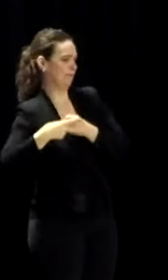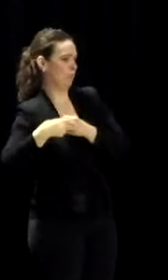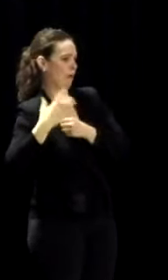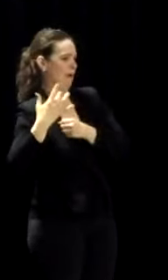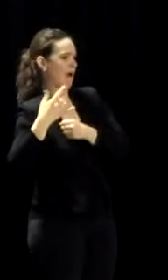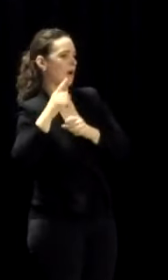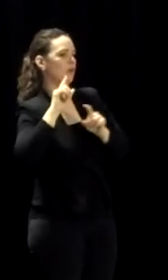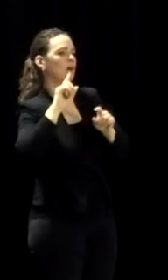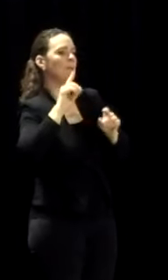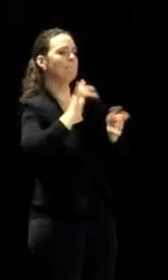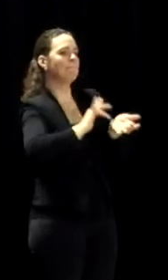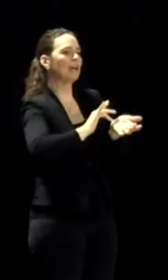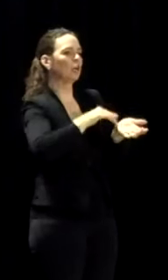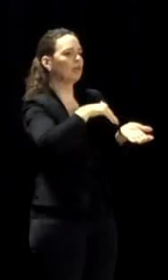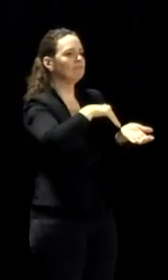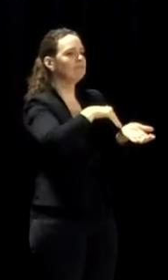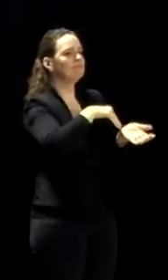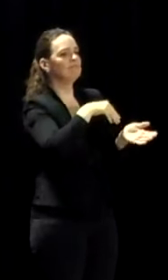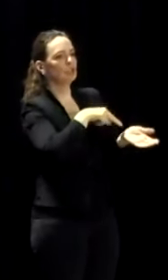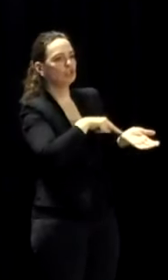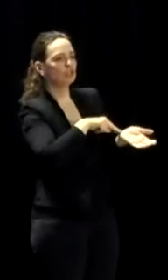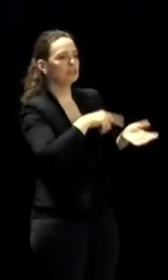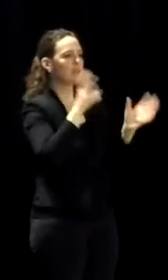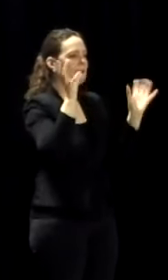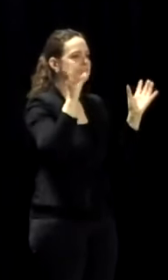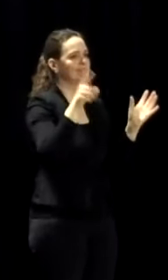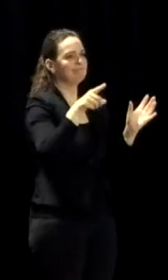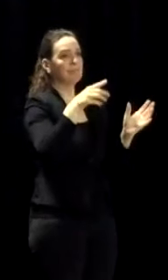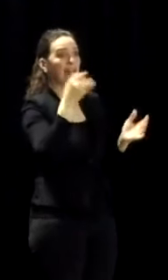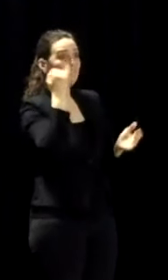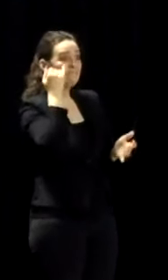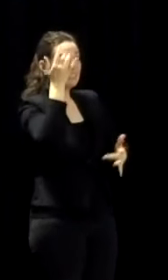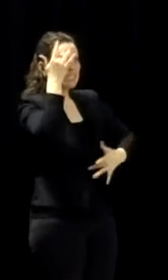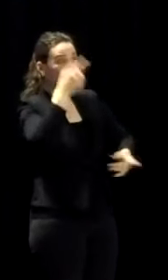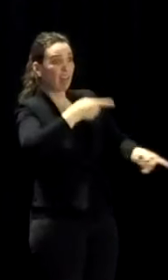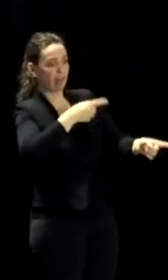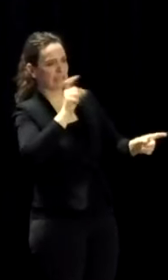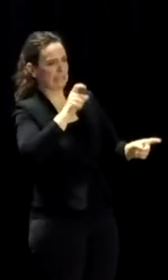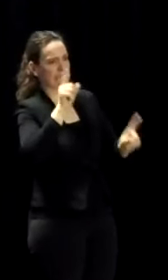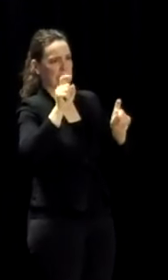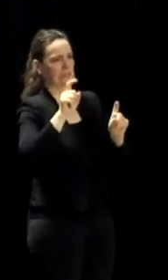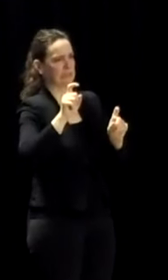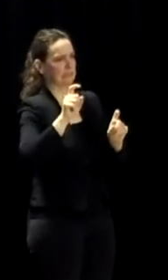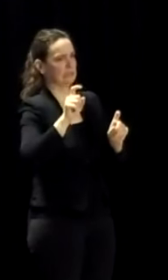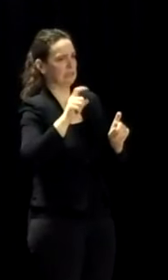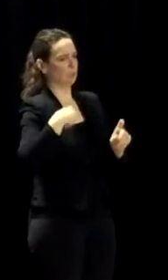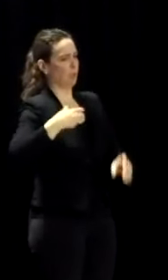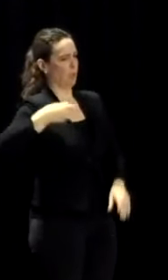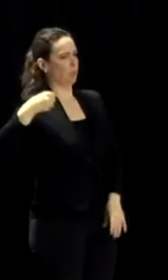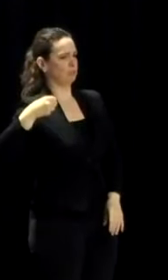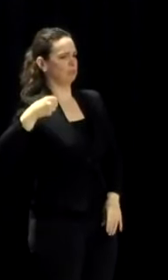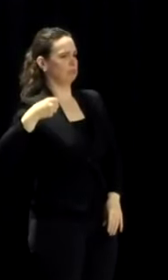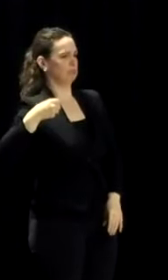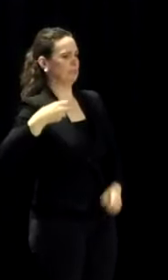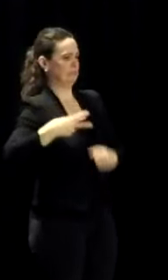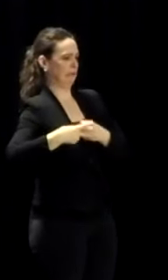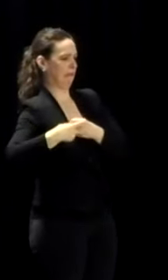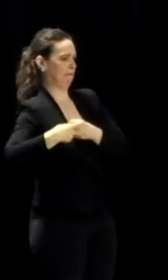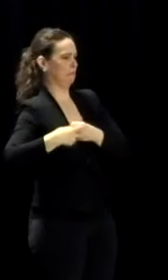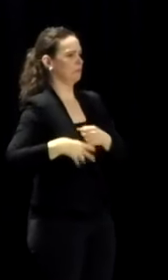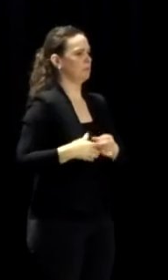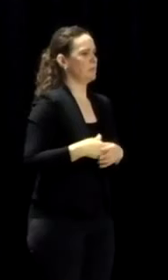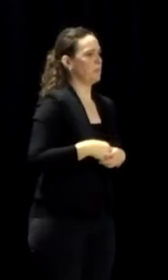and you got to call your doctor, if not call the upstate triage line, they'll do an over-the-phone interview with